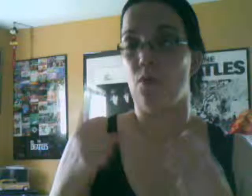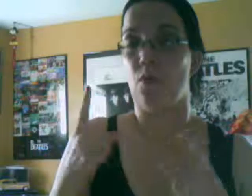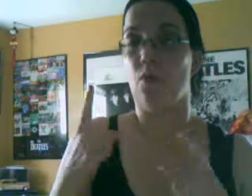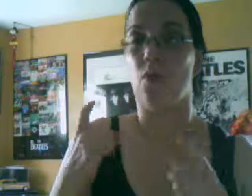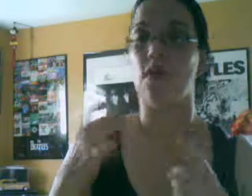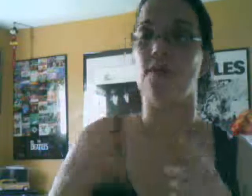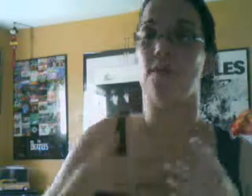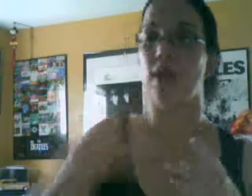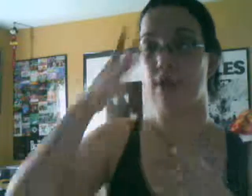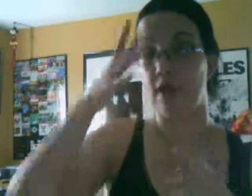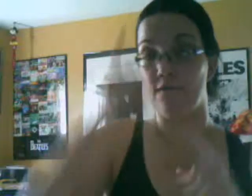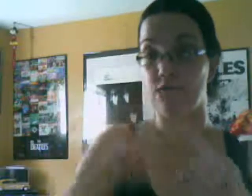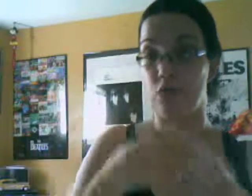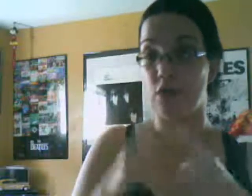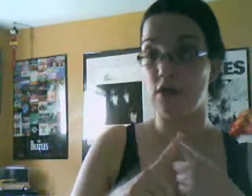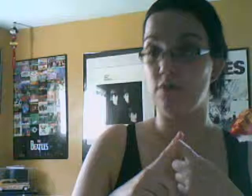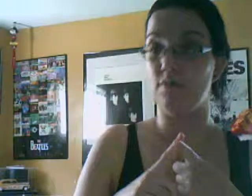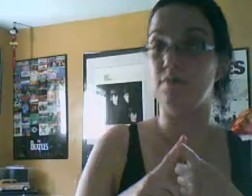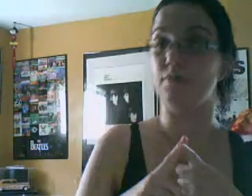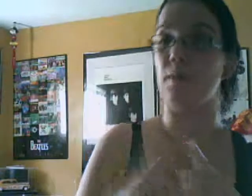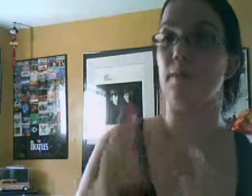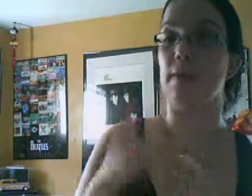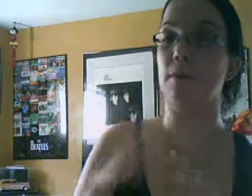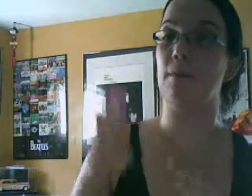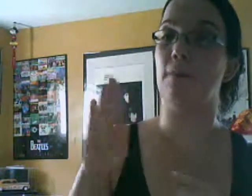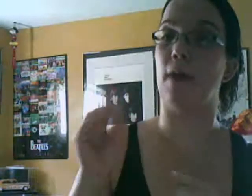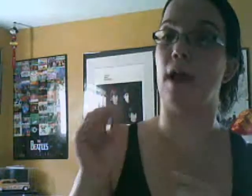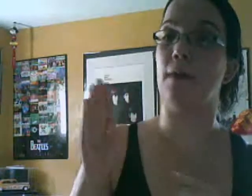one of my deaf friends went back,